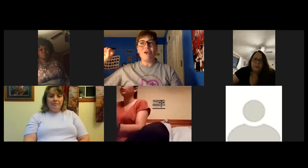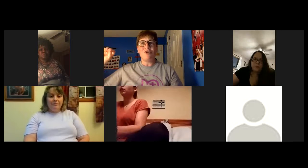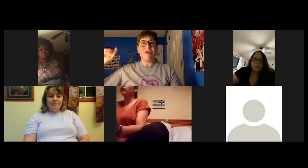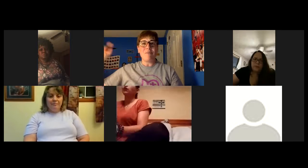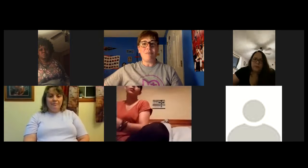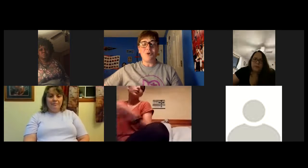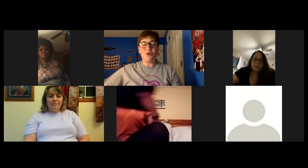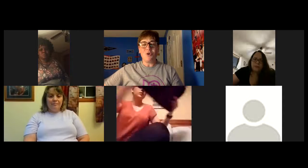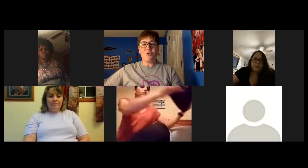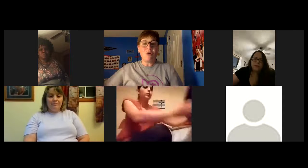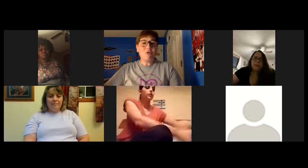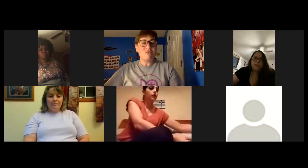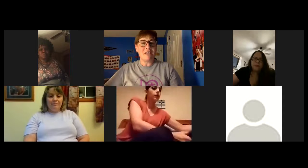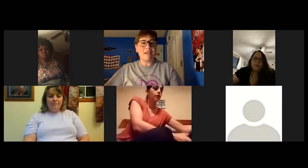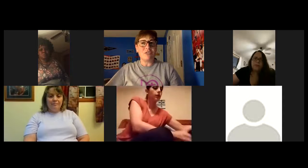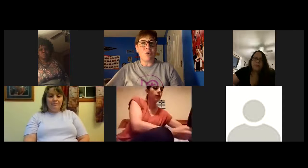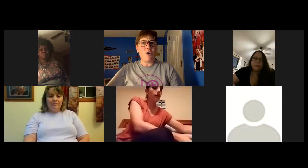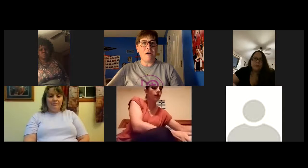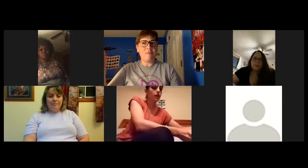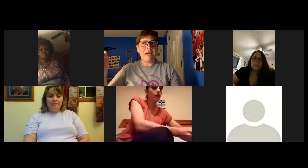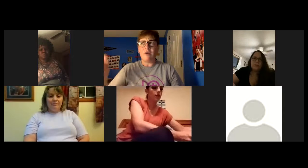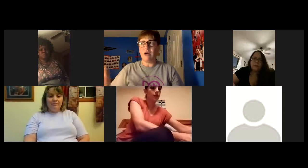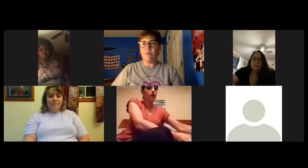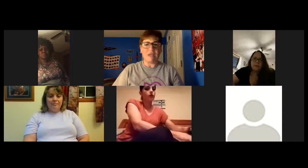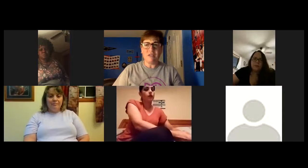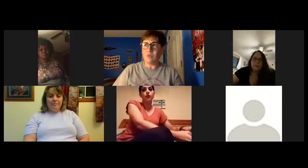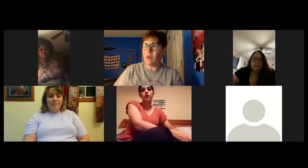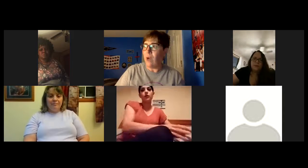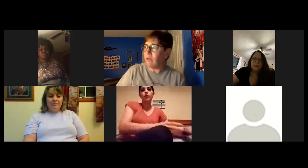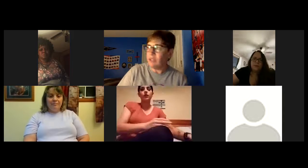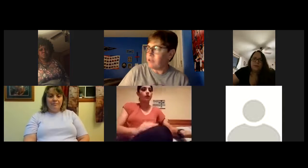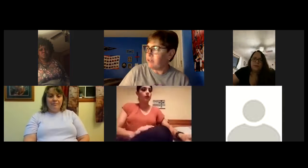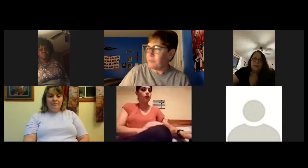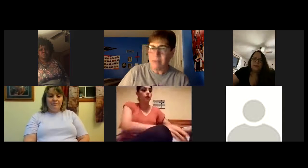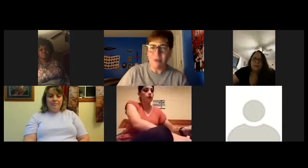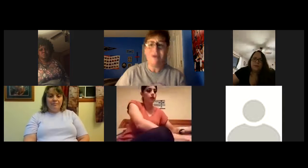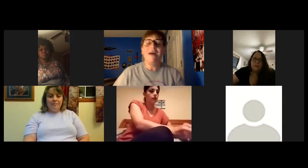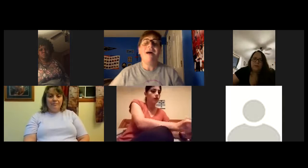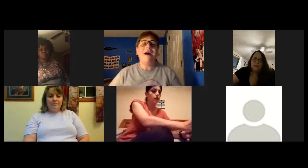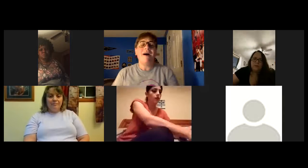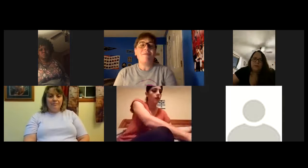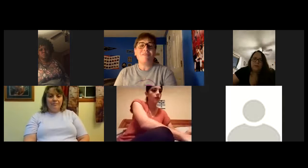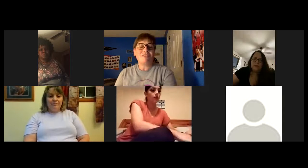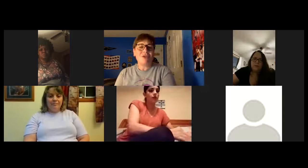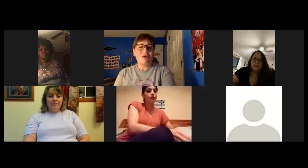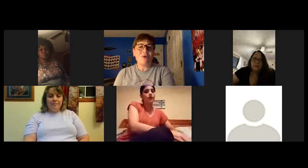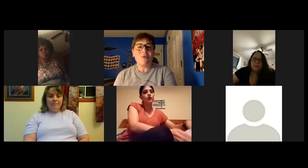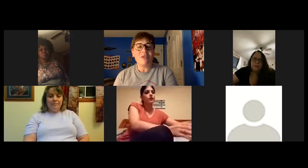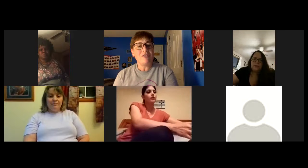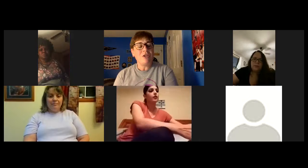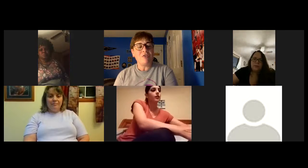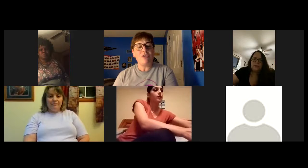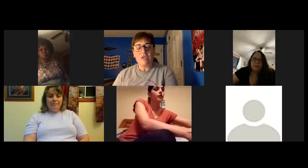then you've got people who don't use sign language that are walking by going, oh my goodness, wow, look at all those people.